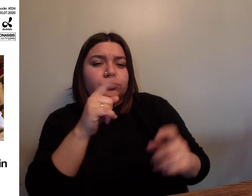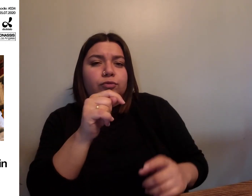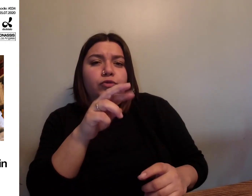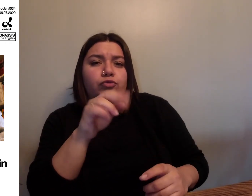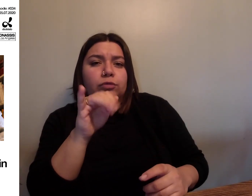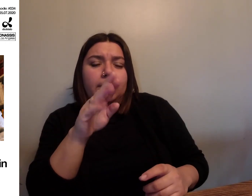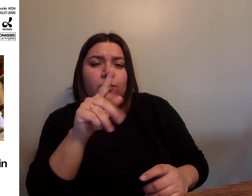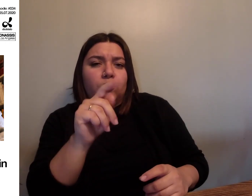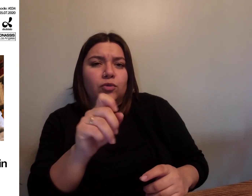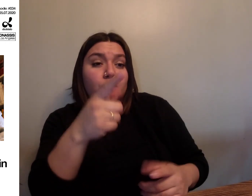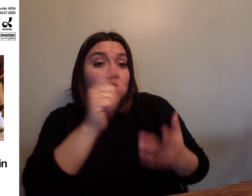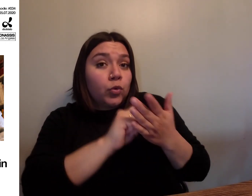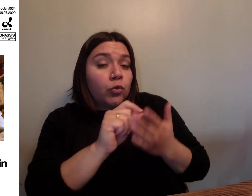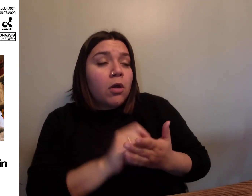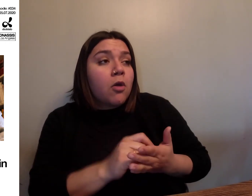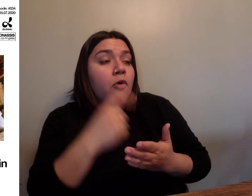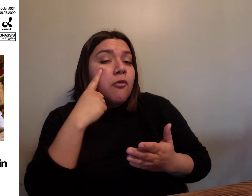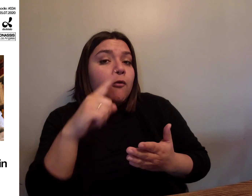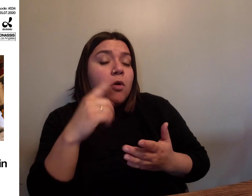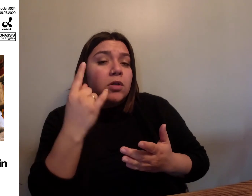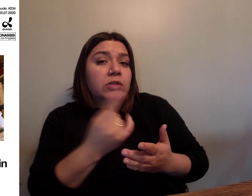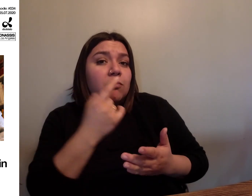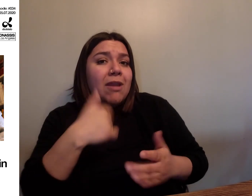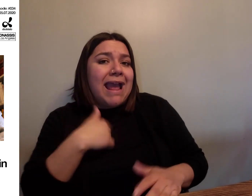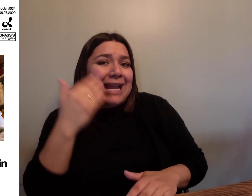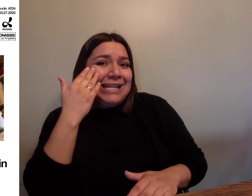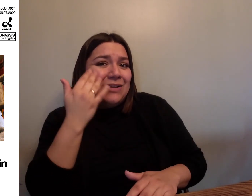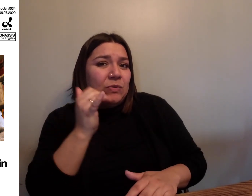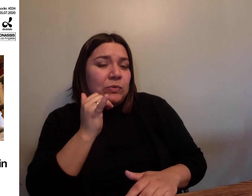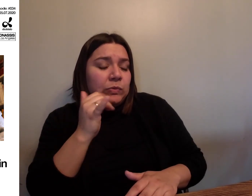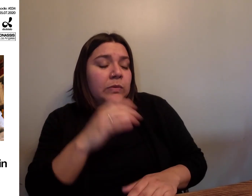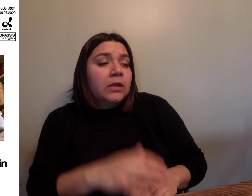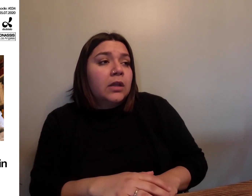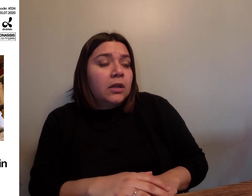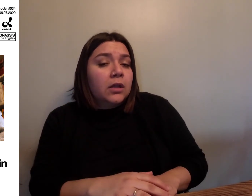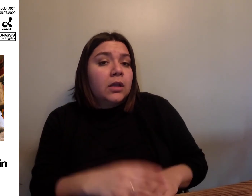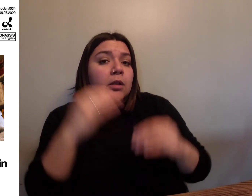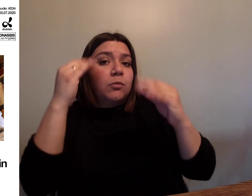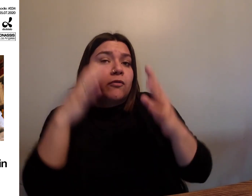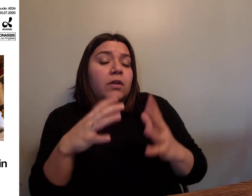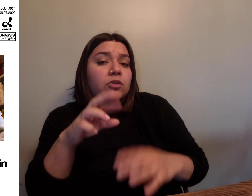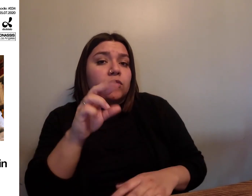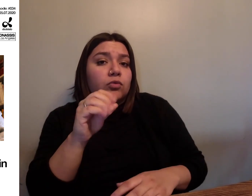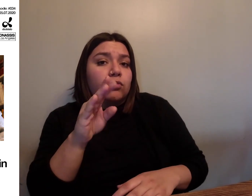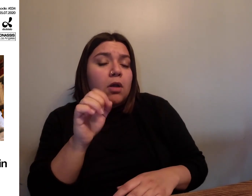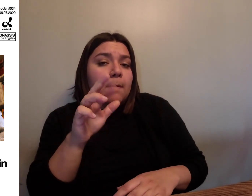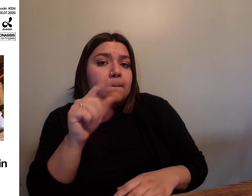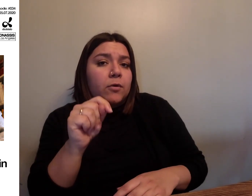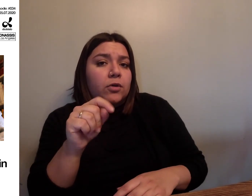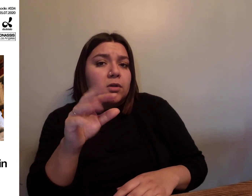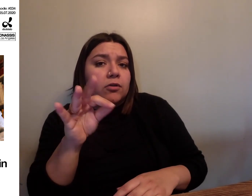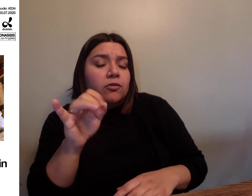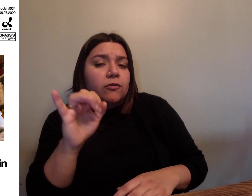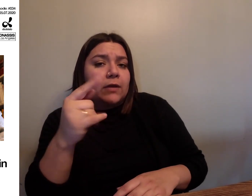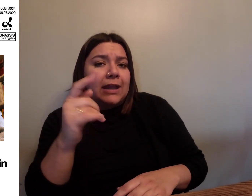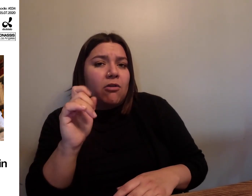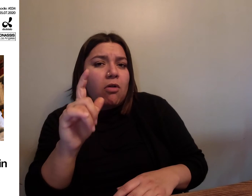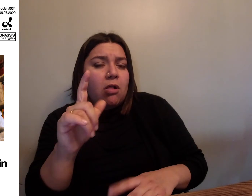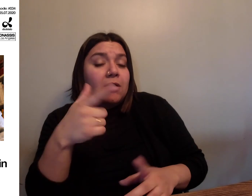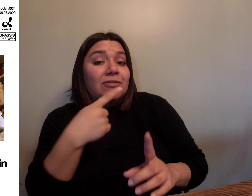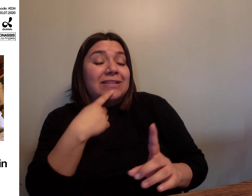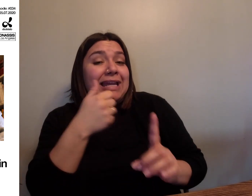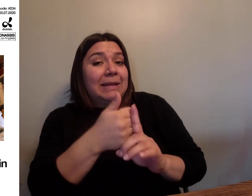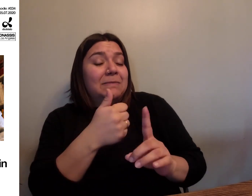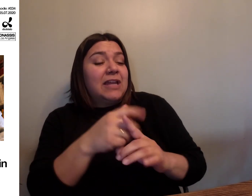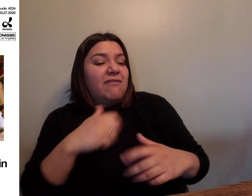tribute you wrote for someone I knew as well, Professor Robert Fagles. You said